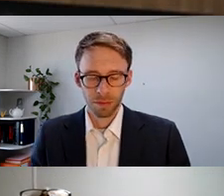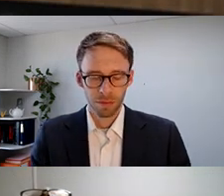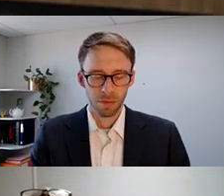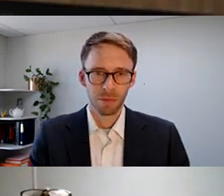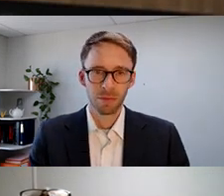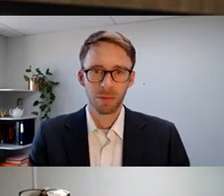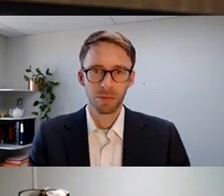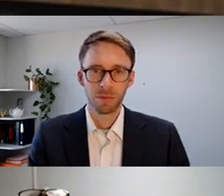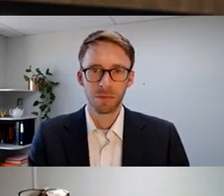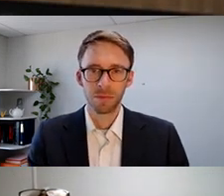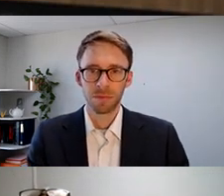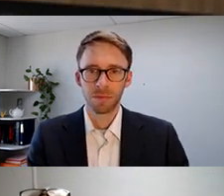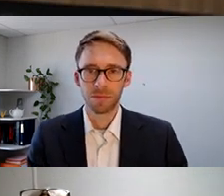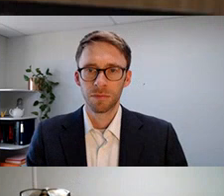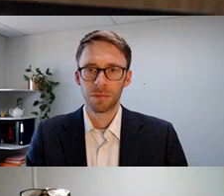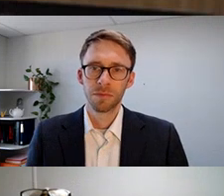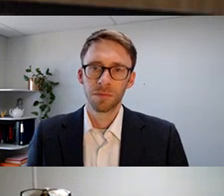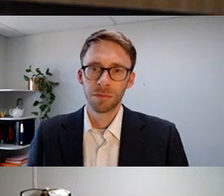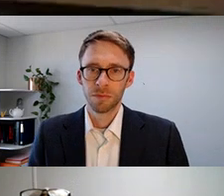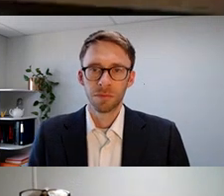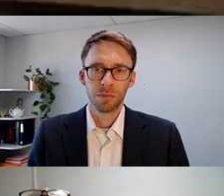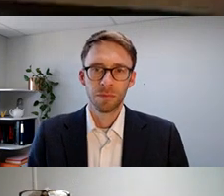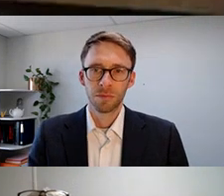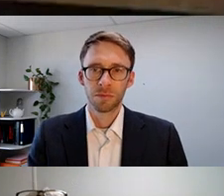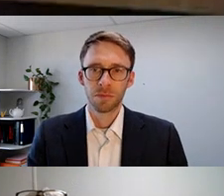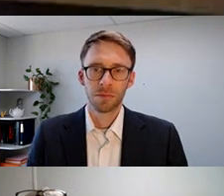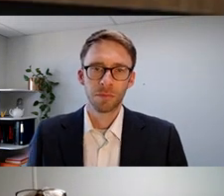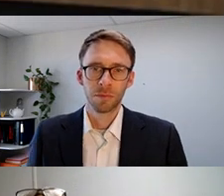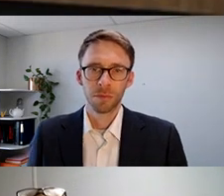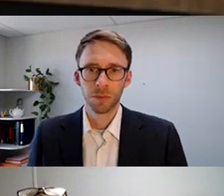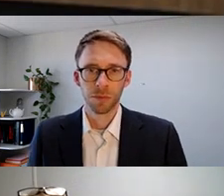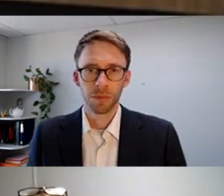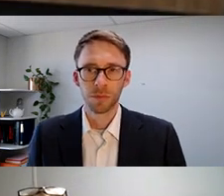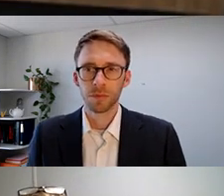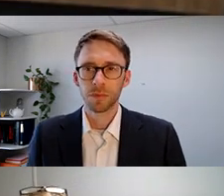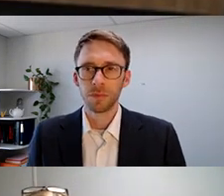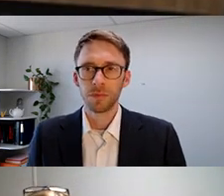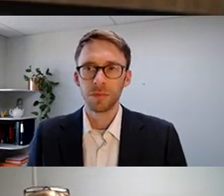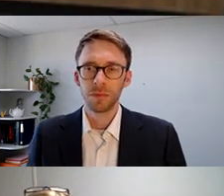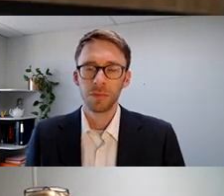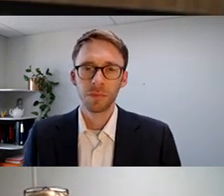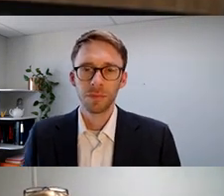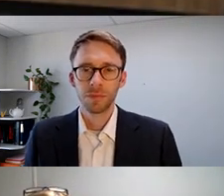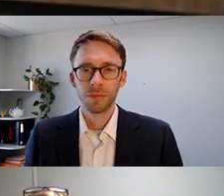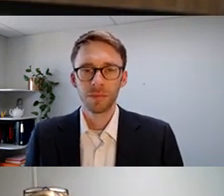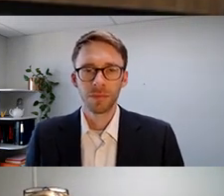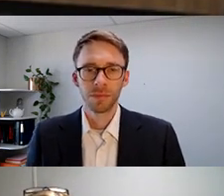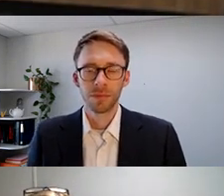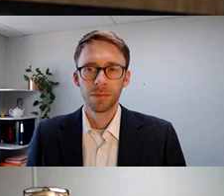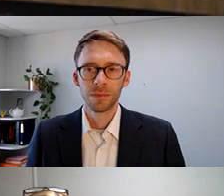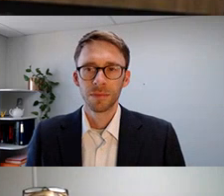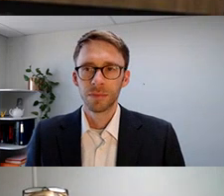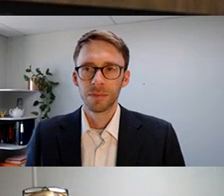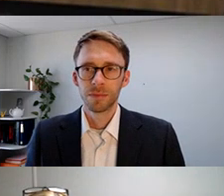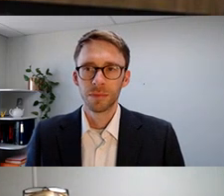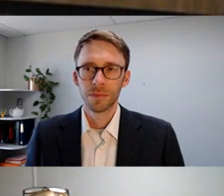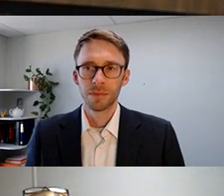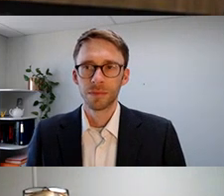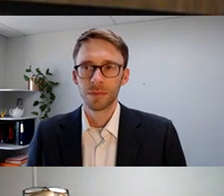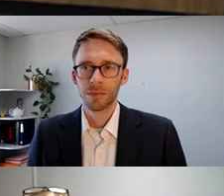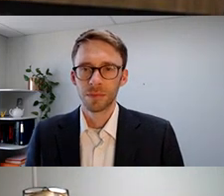in health, which involves supporting someone to make decisions about their health and future healthcare. A